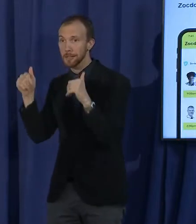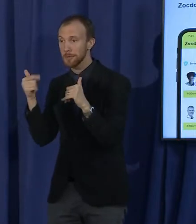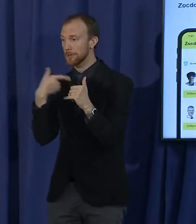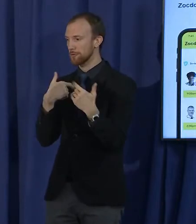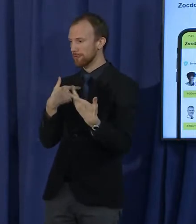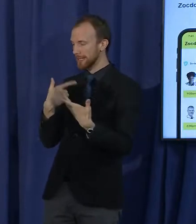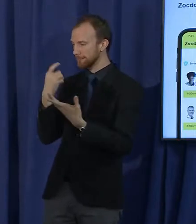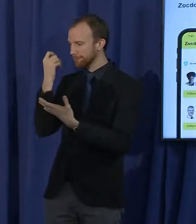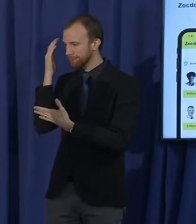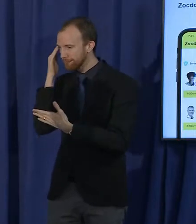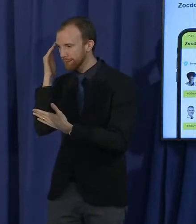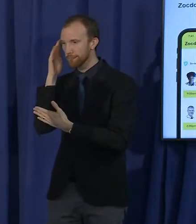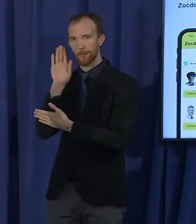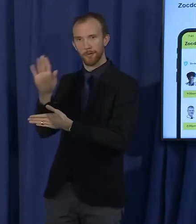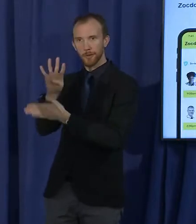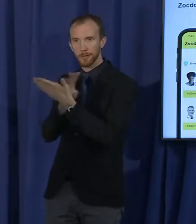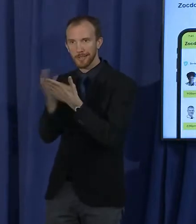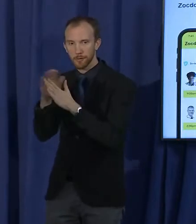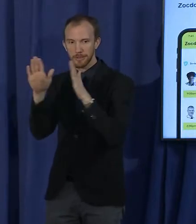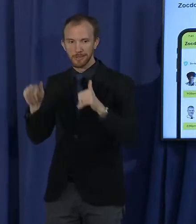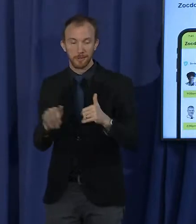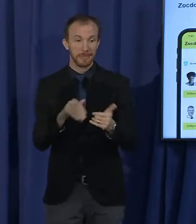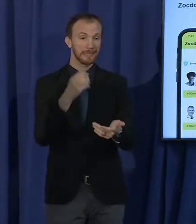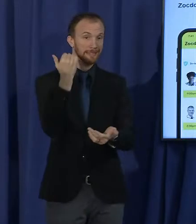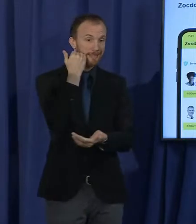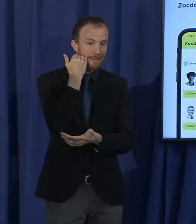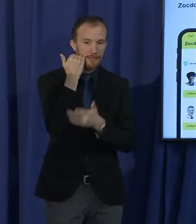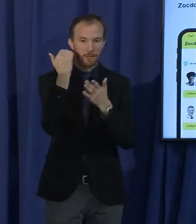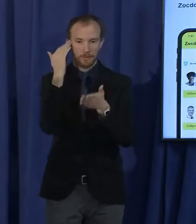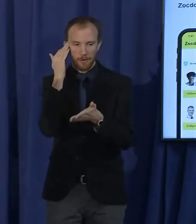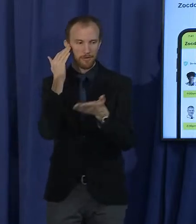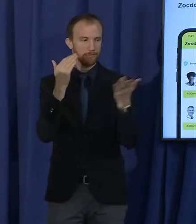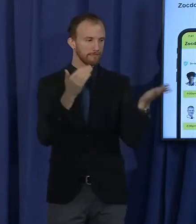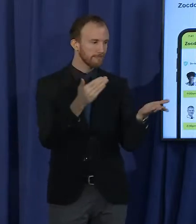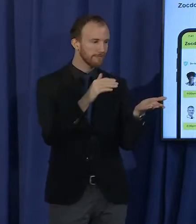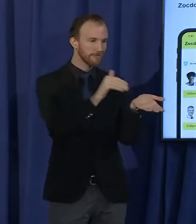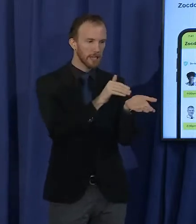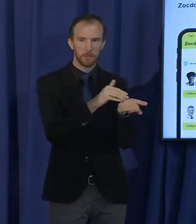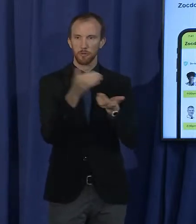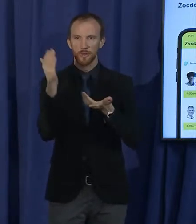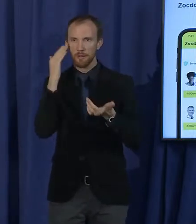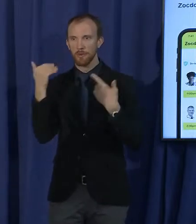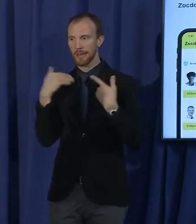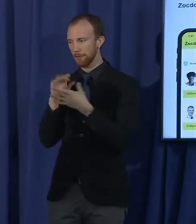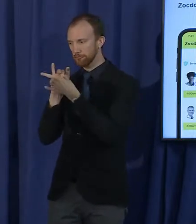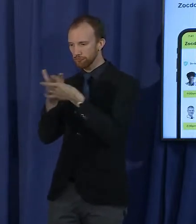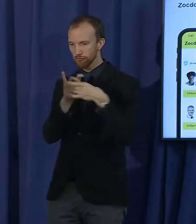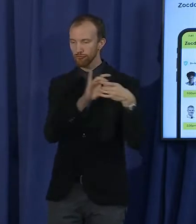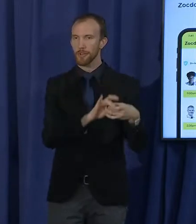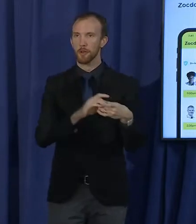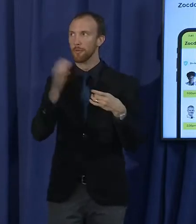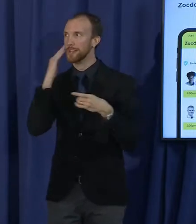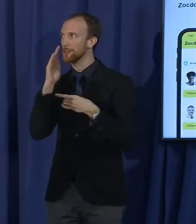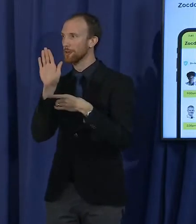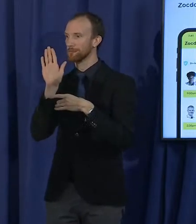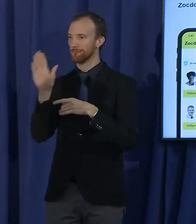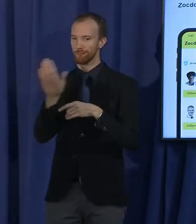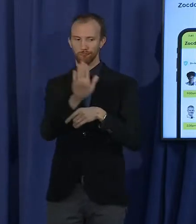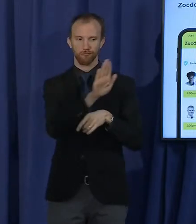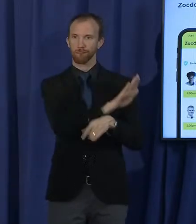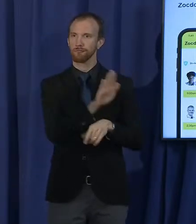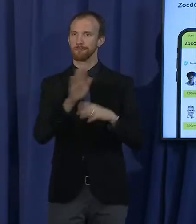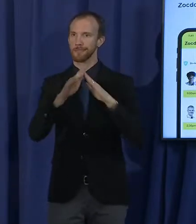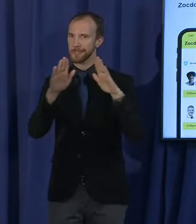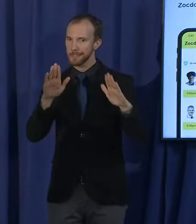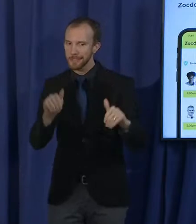practitioners, dentists, whatever it might be. And we've built and maintained these connections so that a user, when they come, is presented